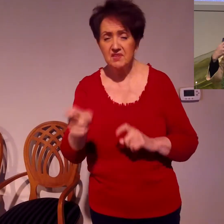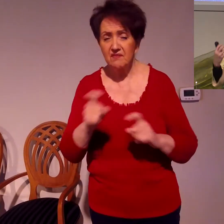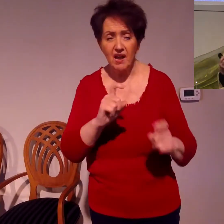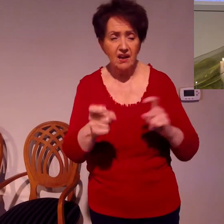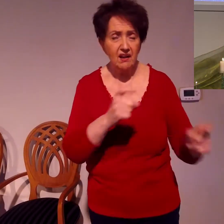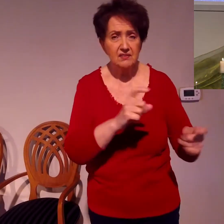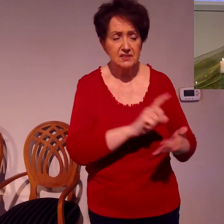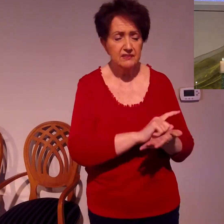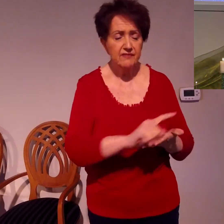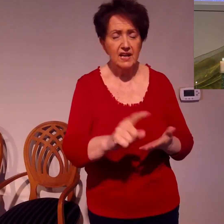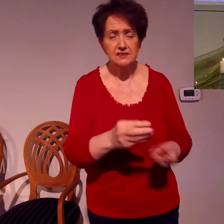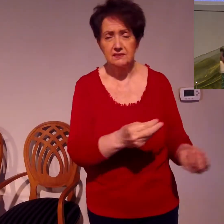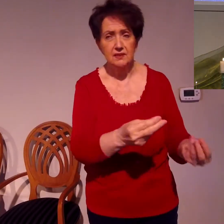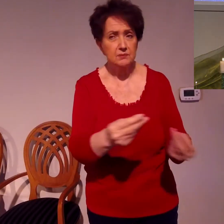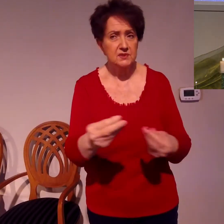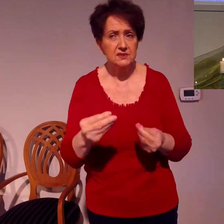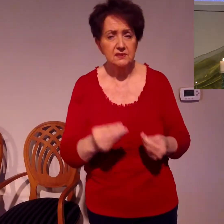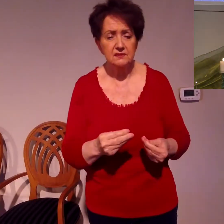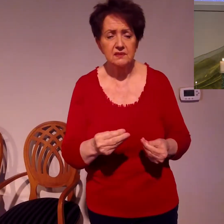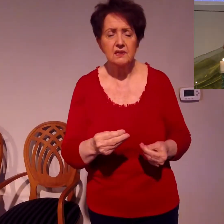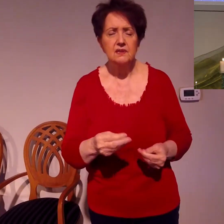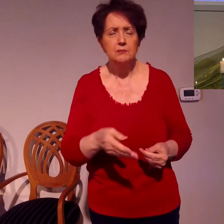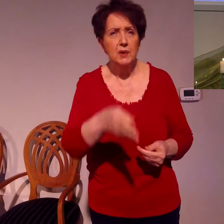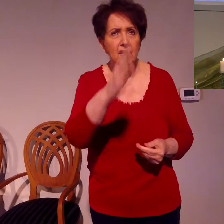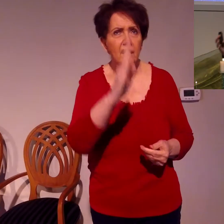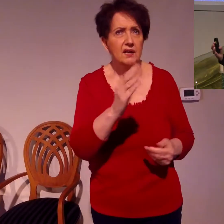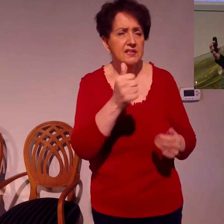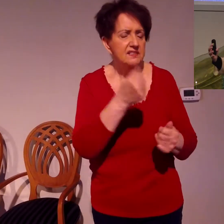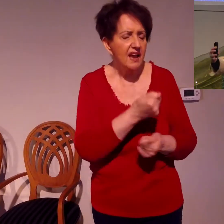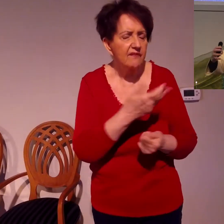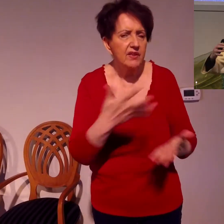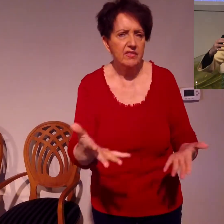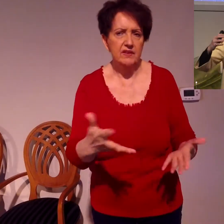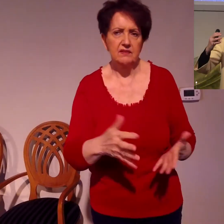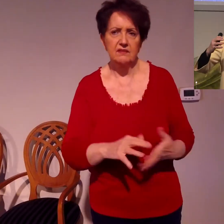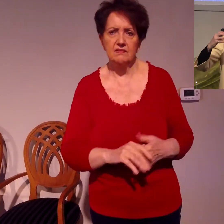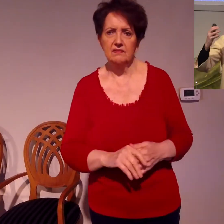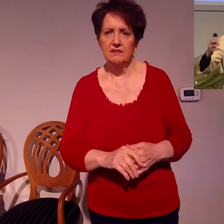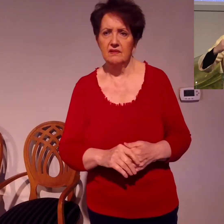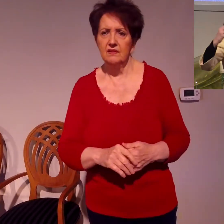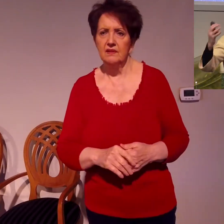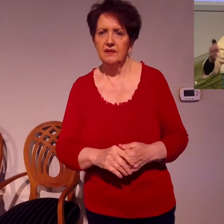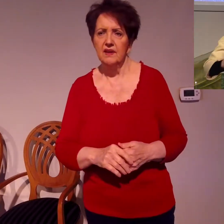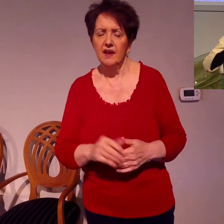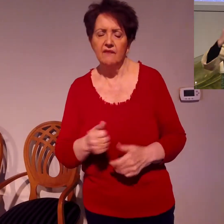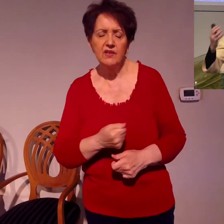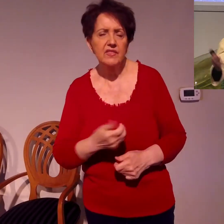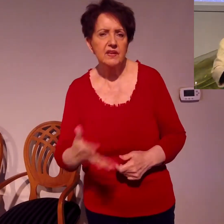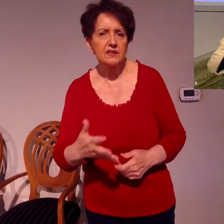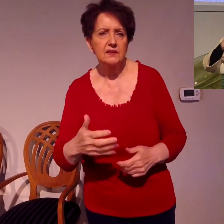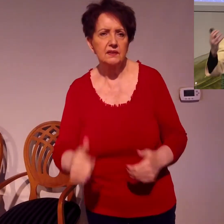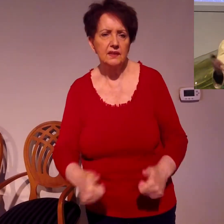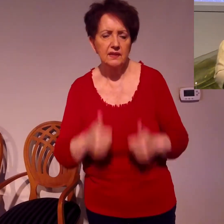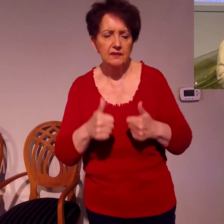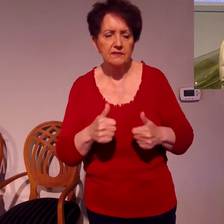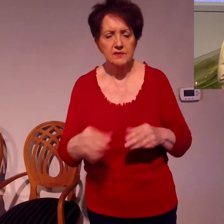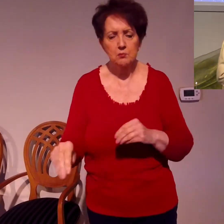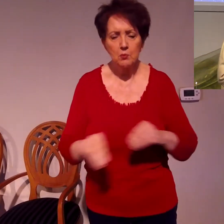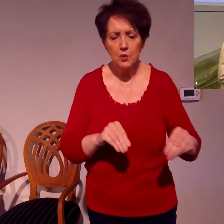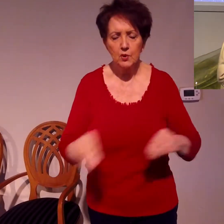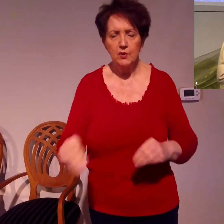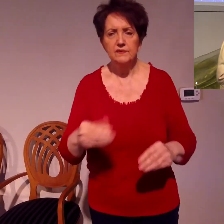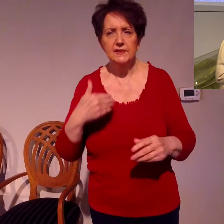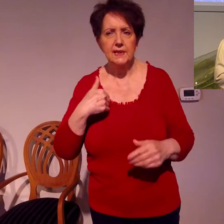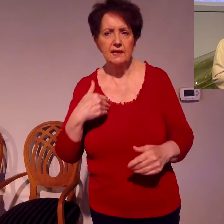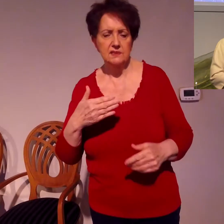God is this allness of this every-present substance in which everything lives and moves and has its